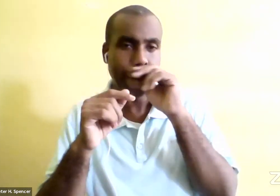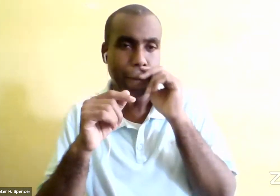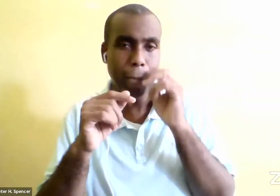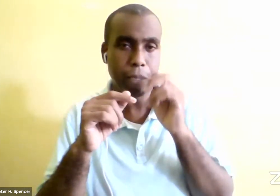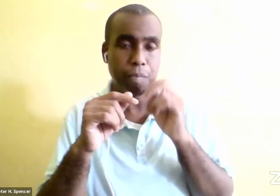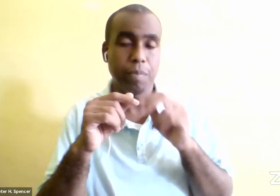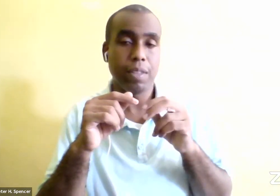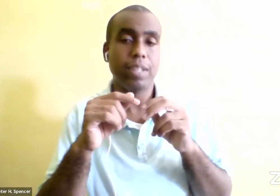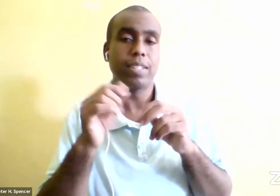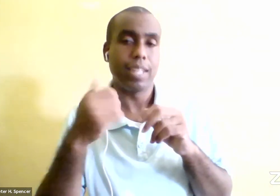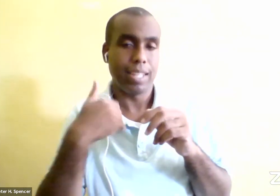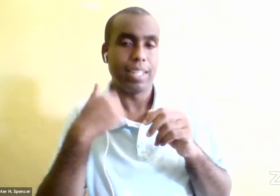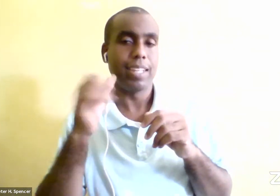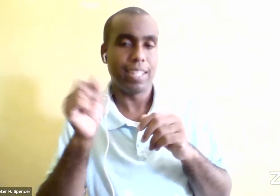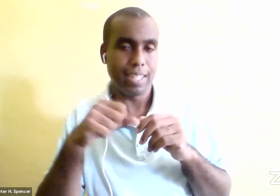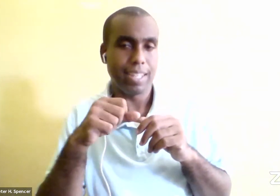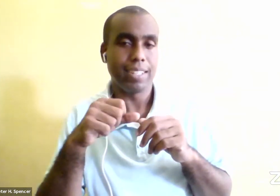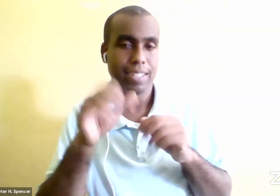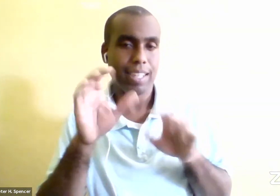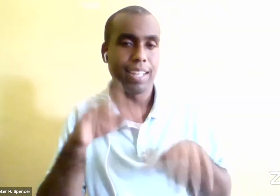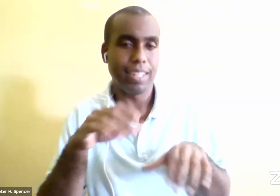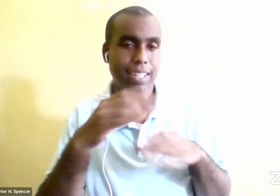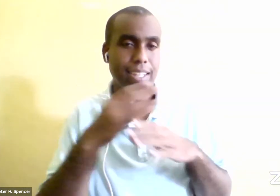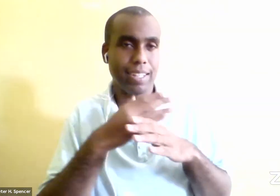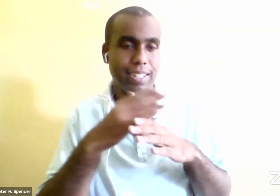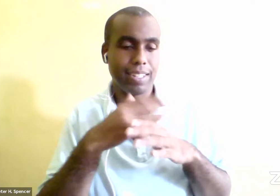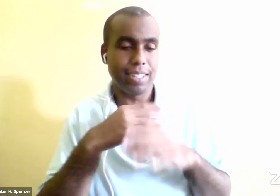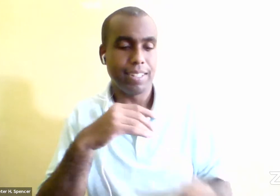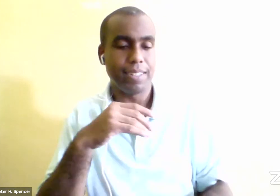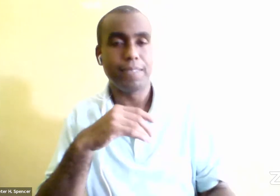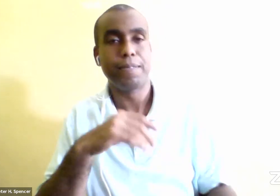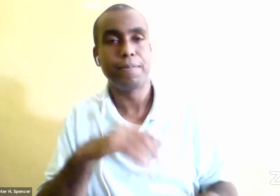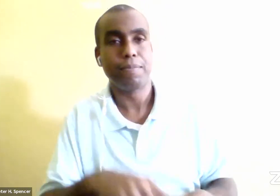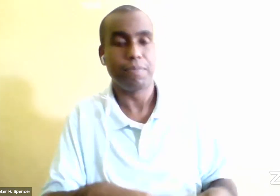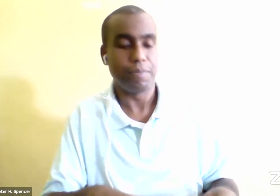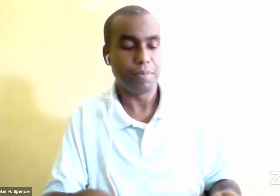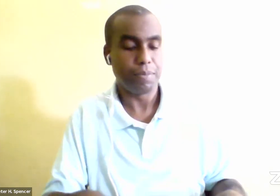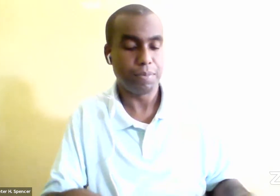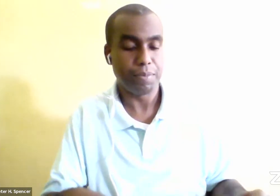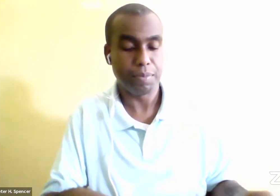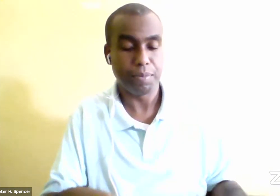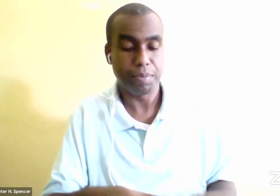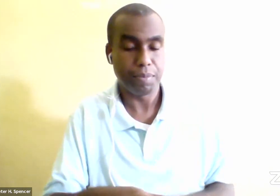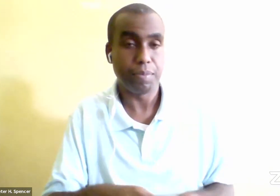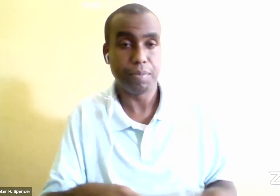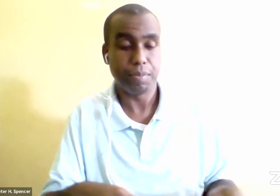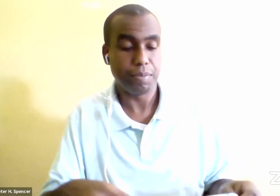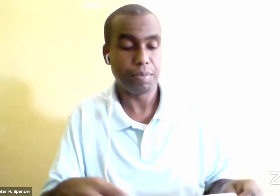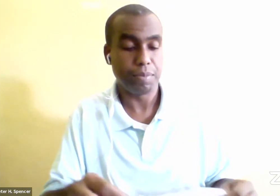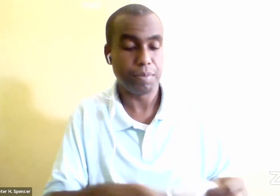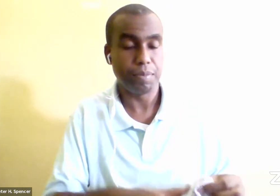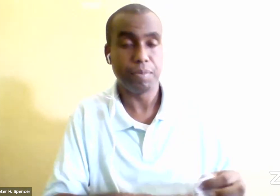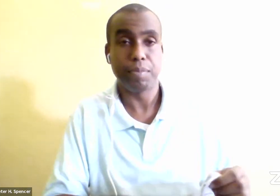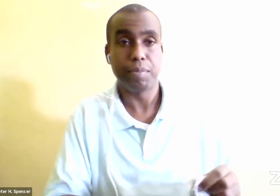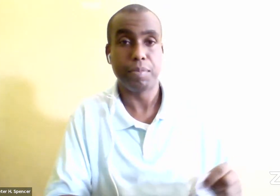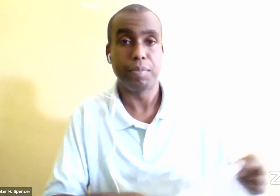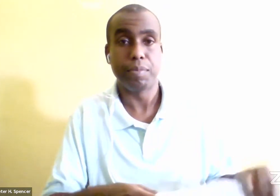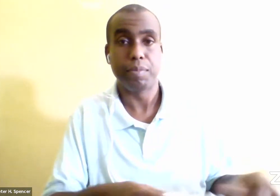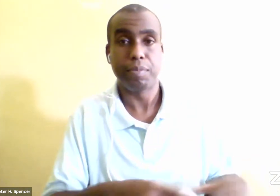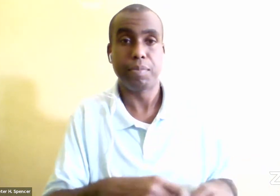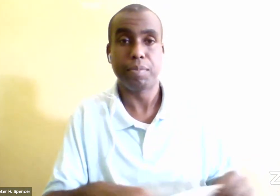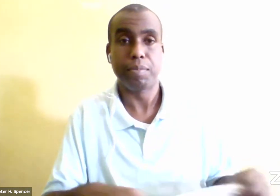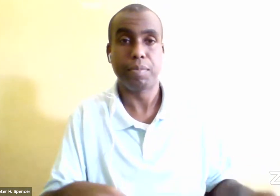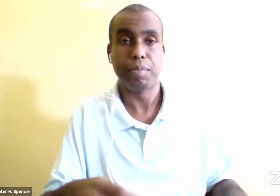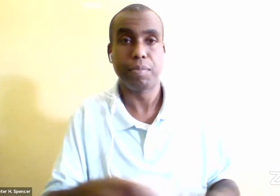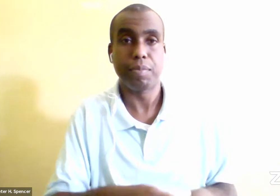short answer is yes. I have not. How do I do this quickly? Can't do this quickly. I don't have it on that at all.